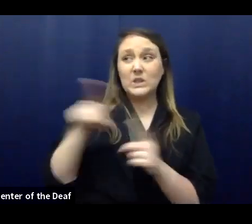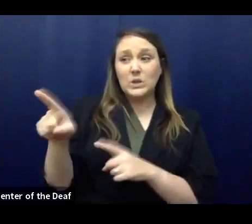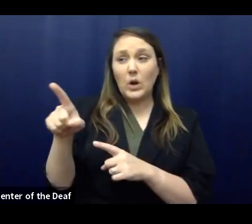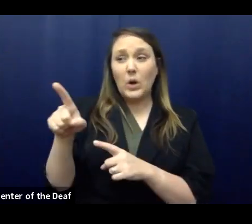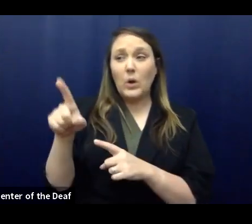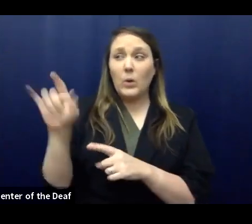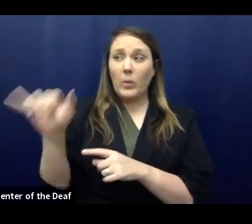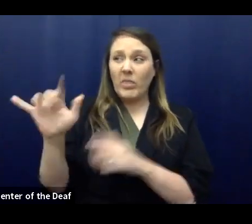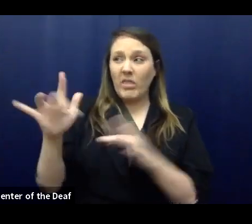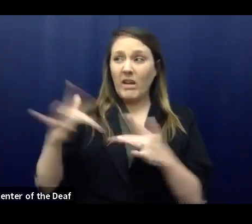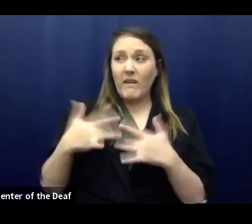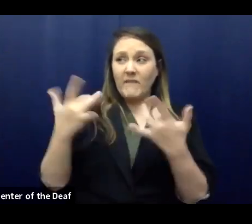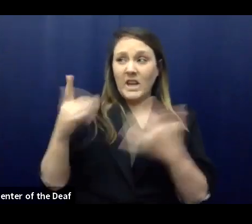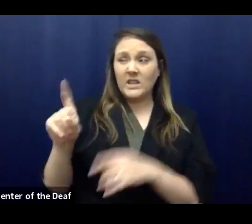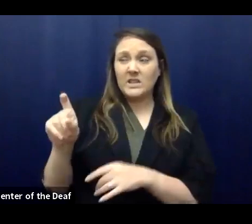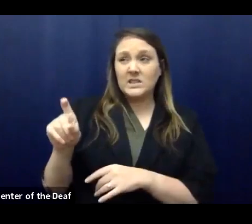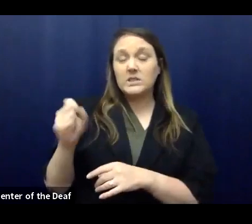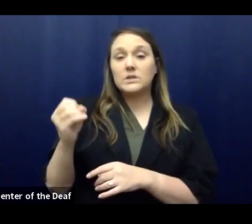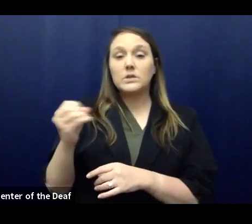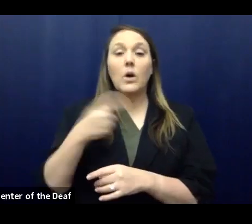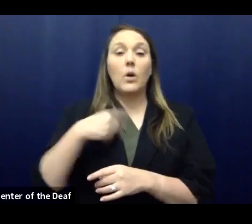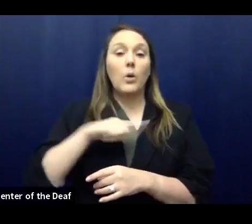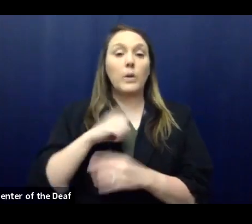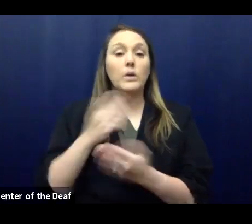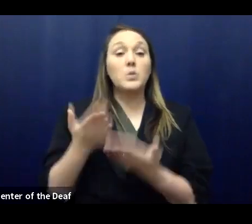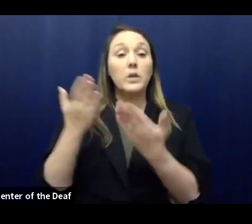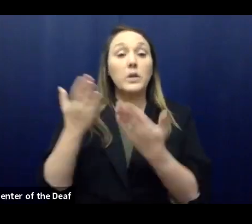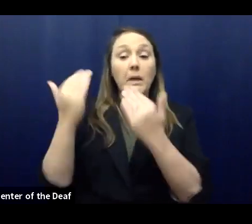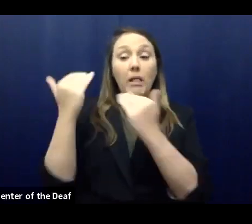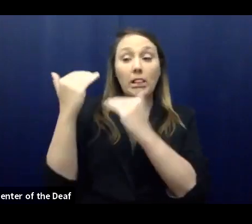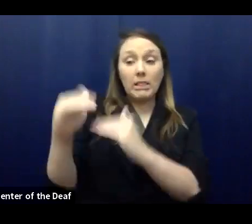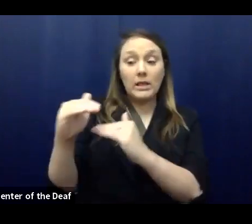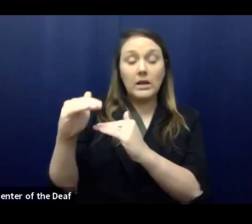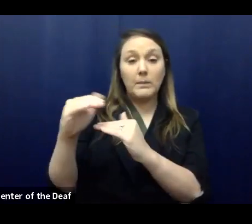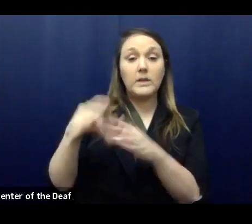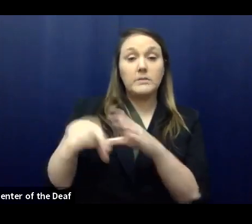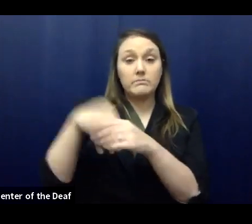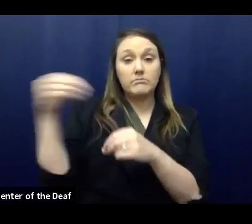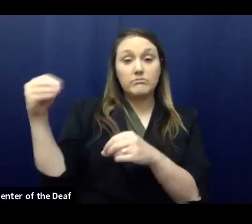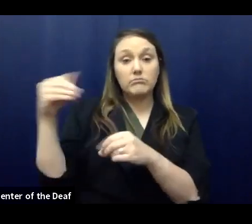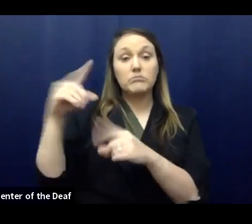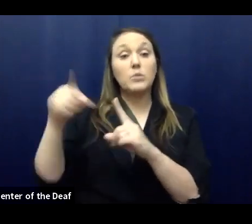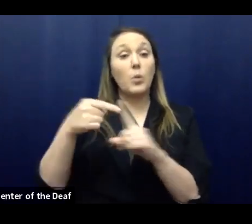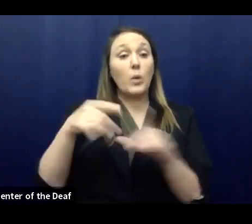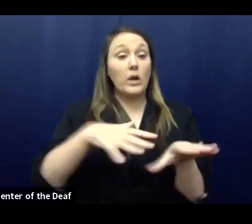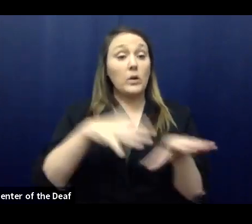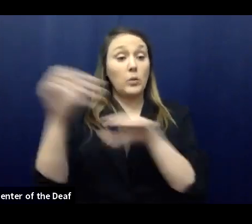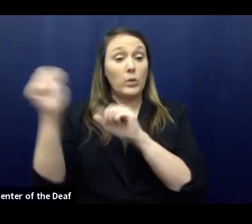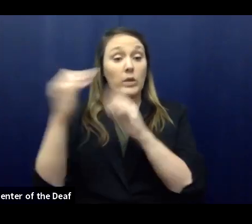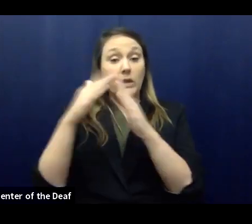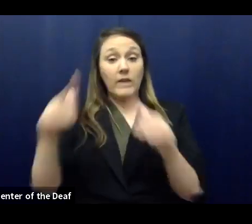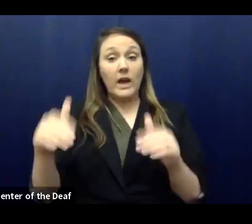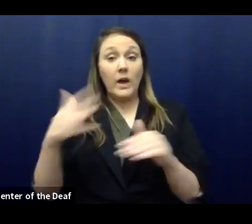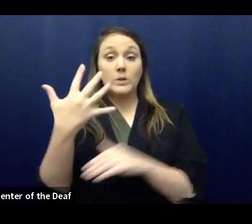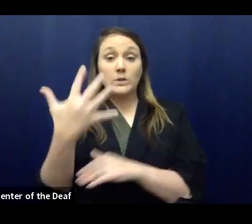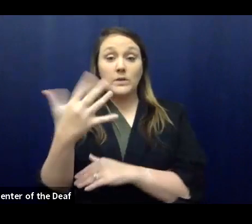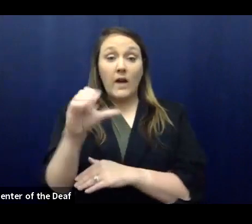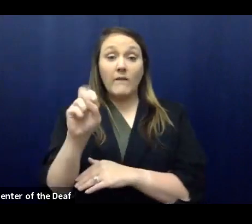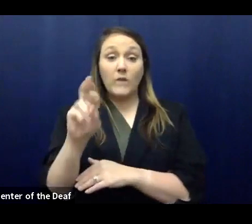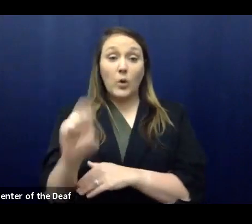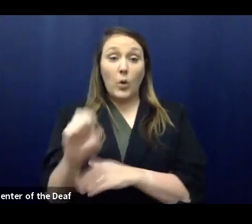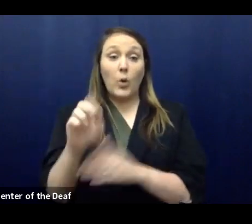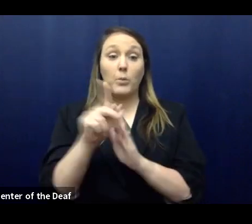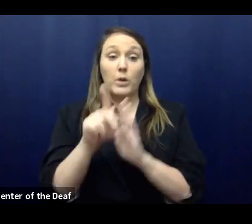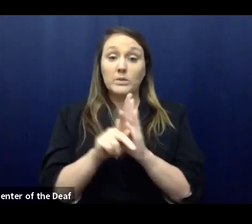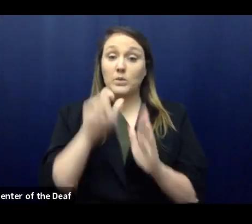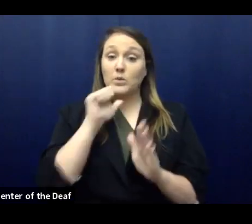event? So we're recommending people limit their outings. We're recommending people, when you're outside your house, 5 core principles aren't just for home. Outside